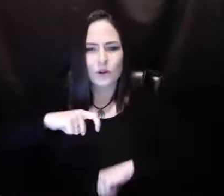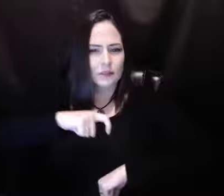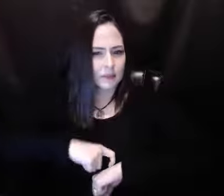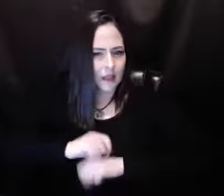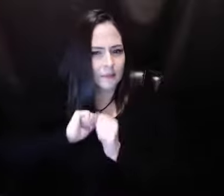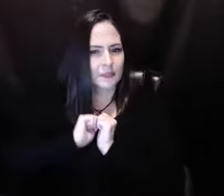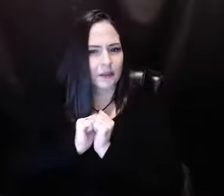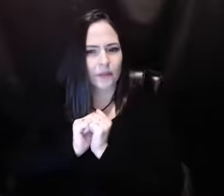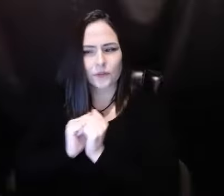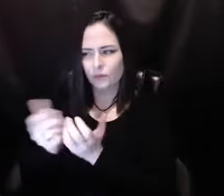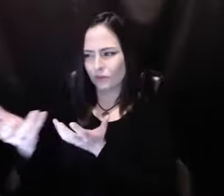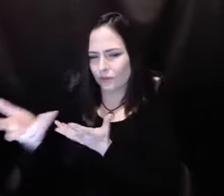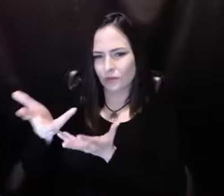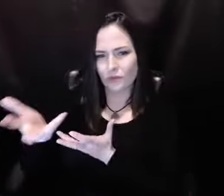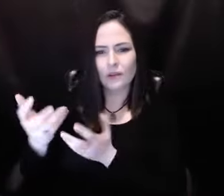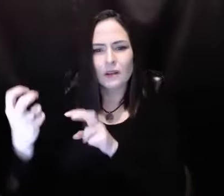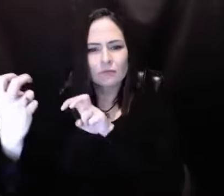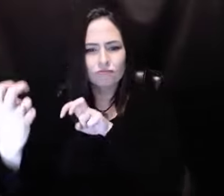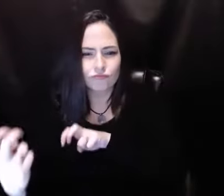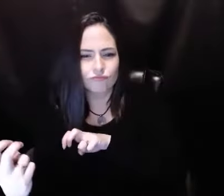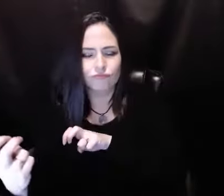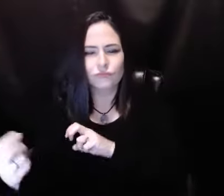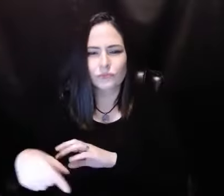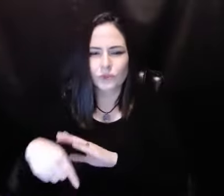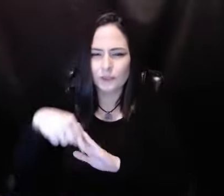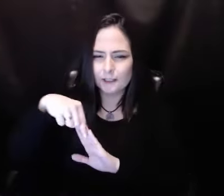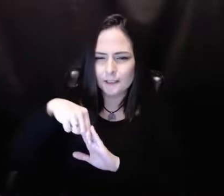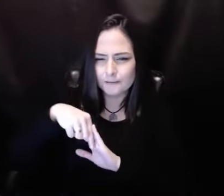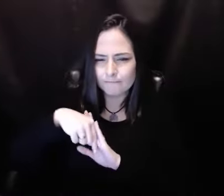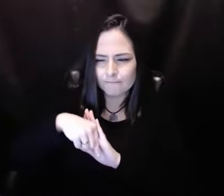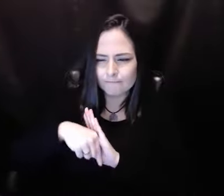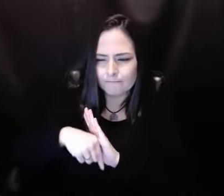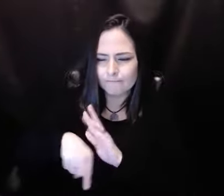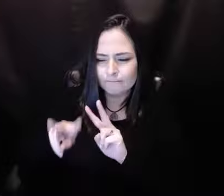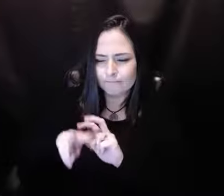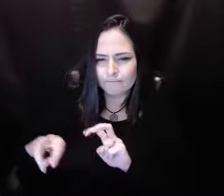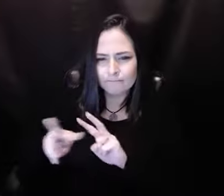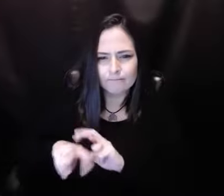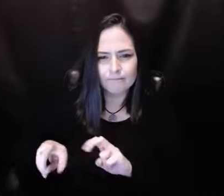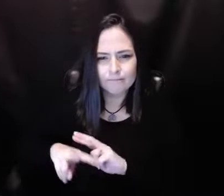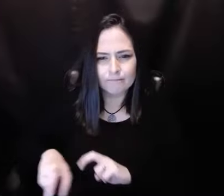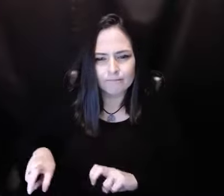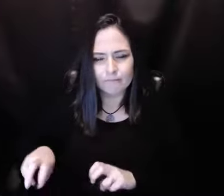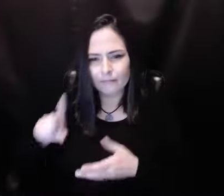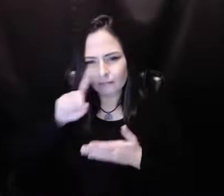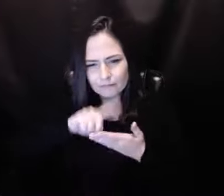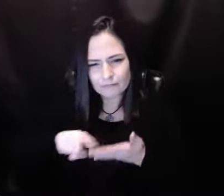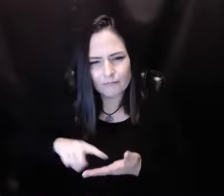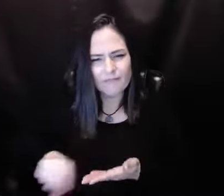I've got more time together with her to go really into the depth and look,